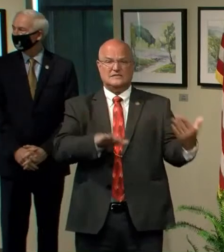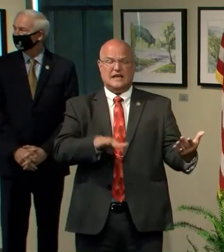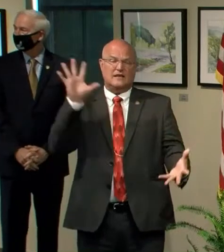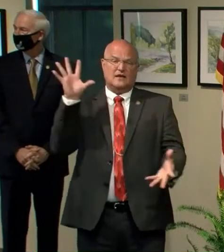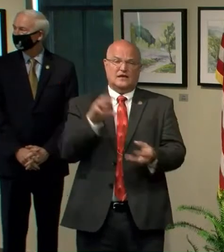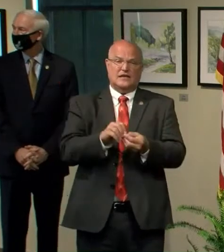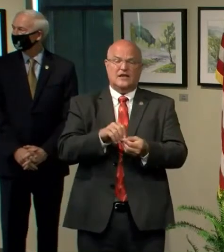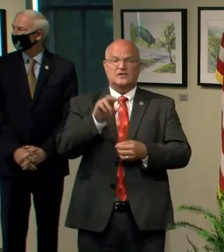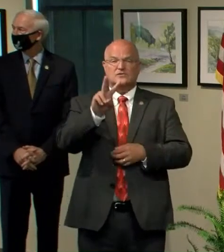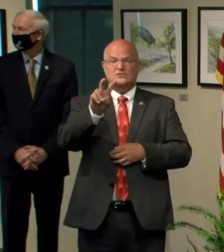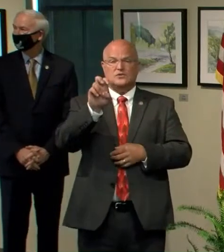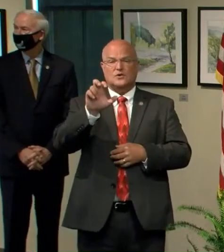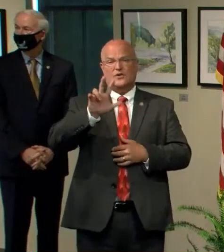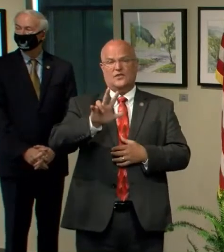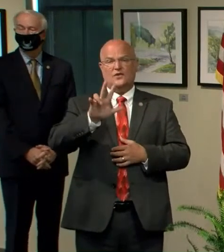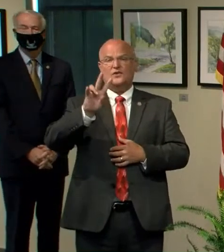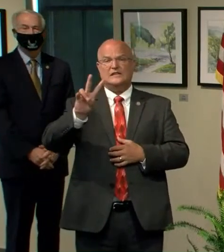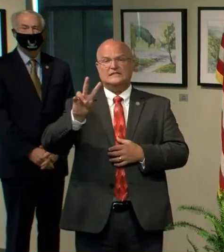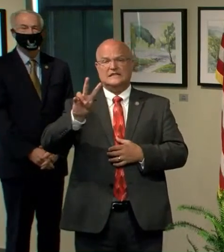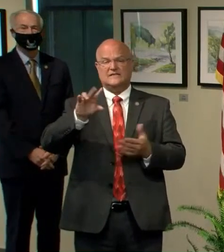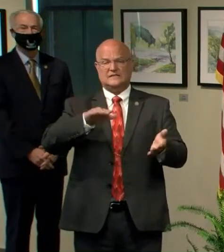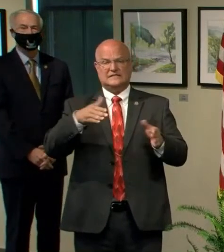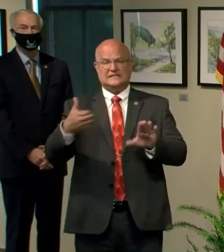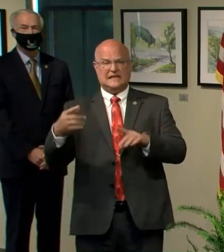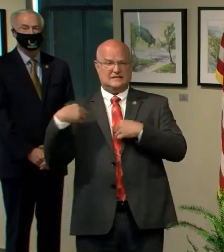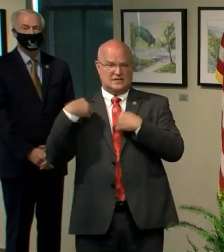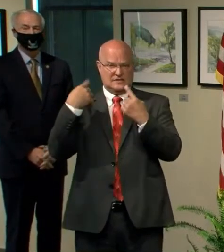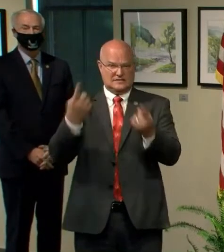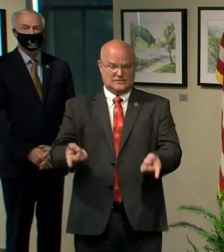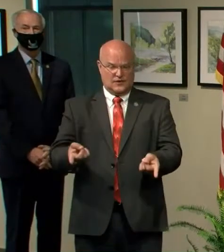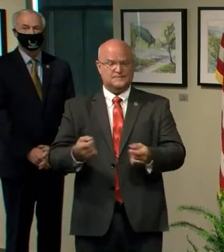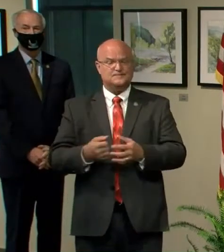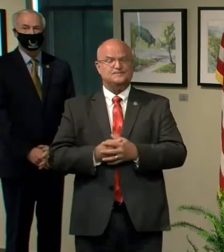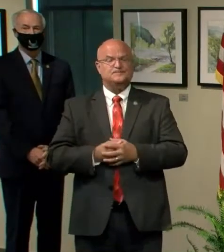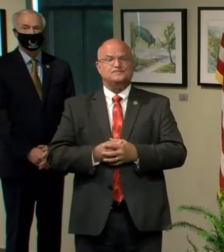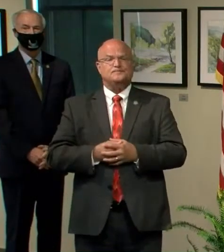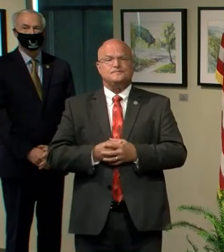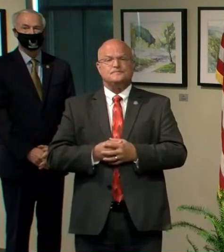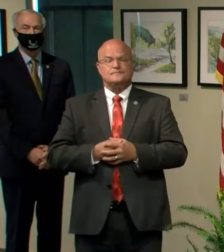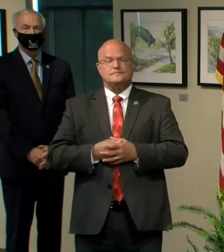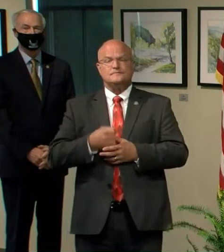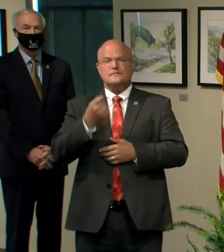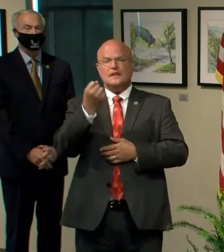at 237 deaths total. We have had